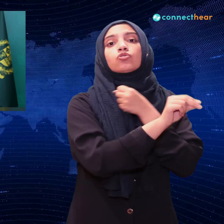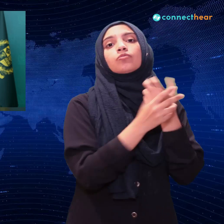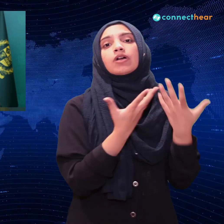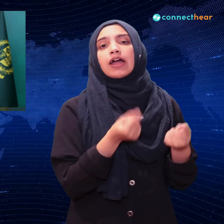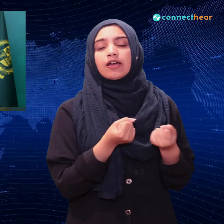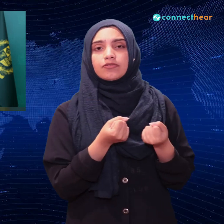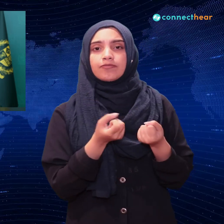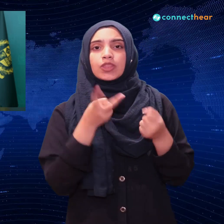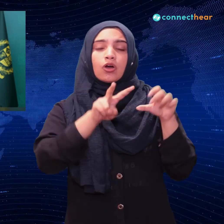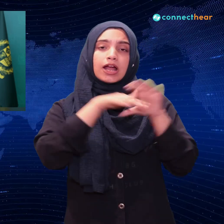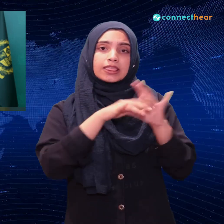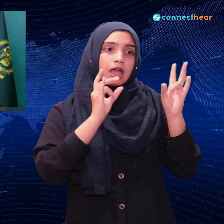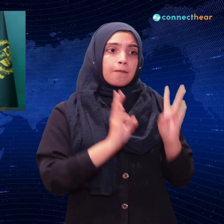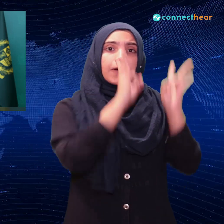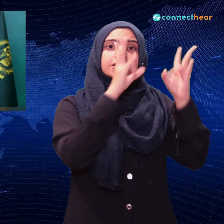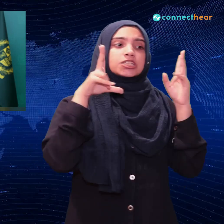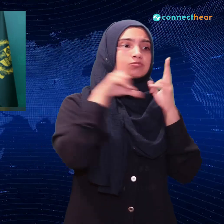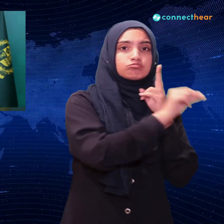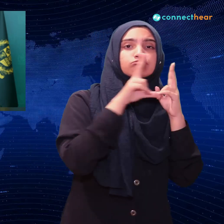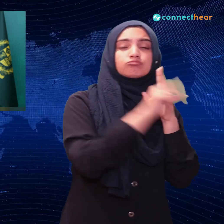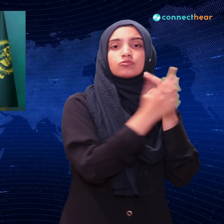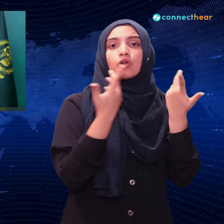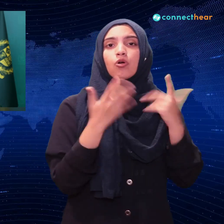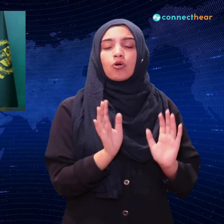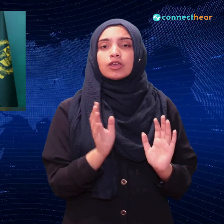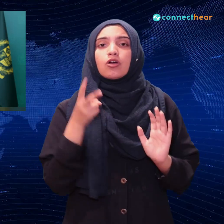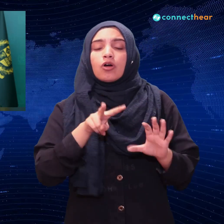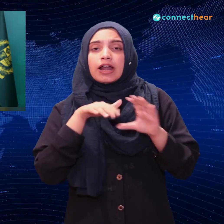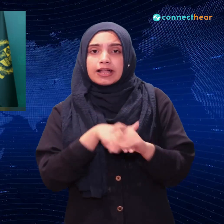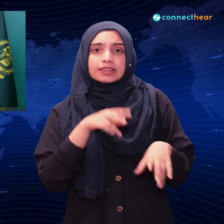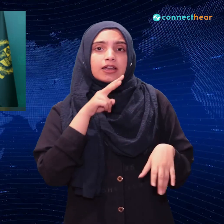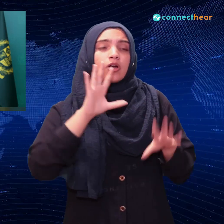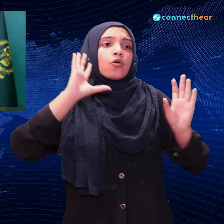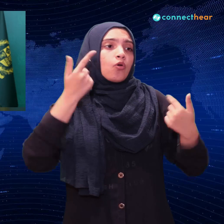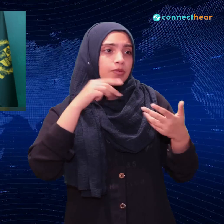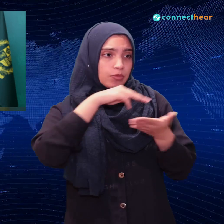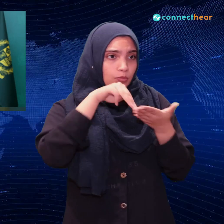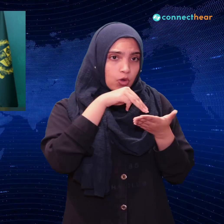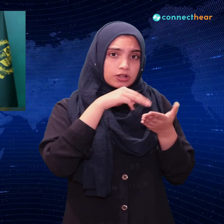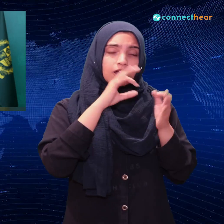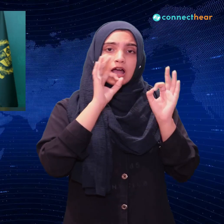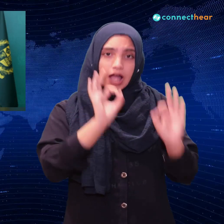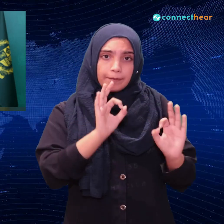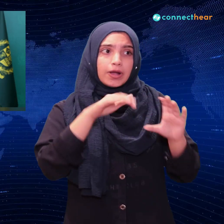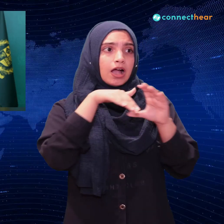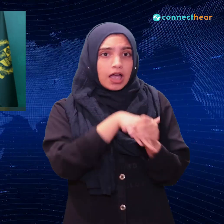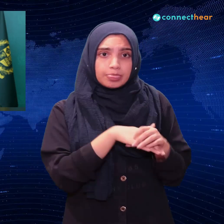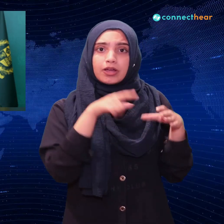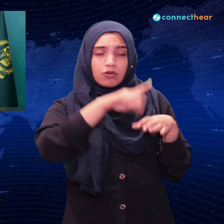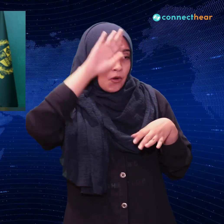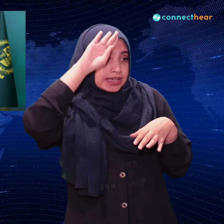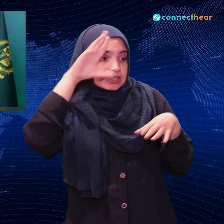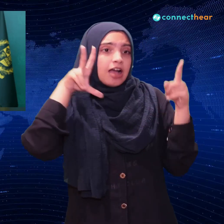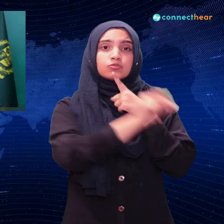to destroy mosques across India and obliterate its Muslim heritage and history are all